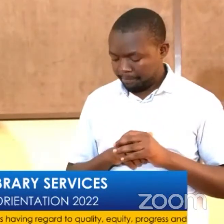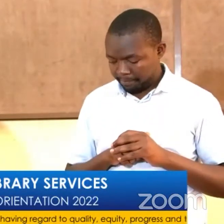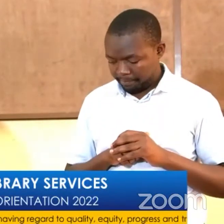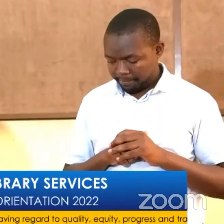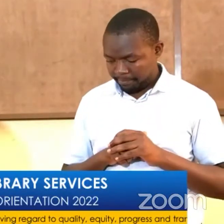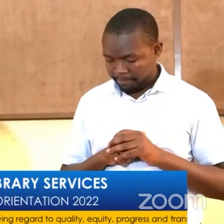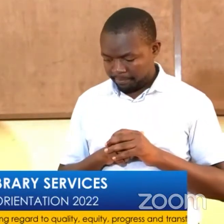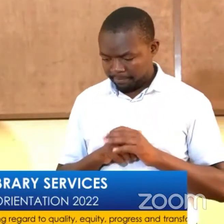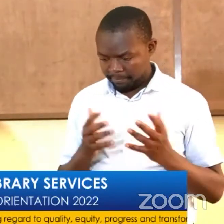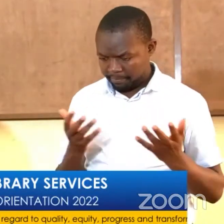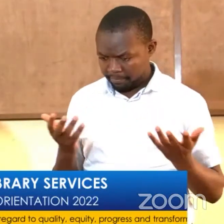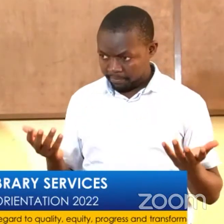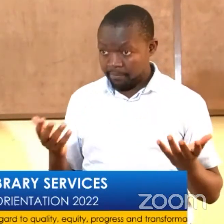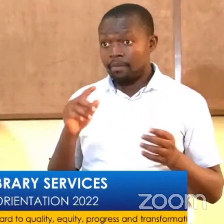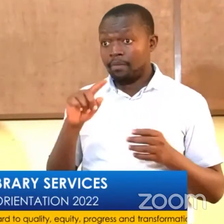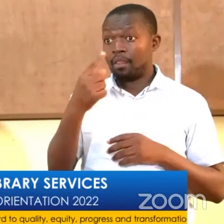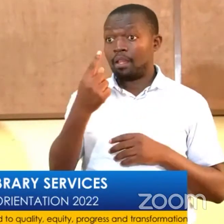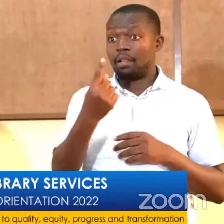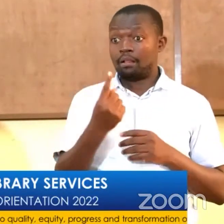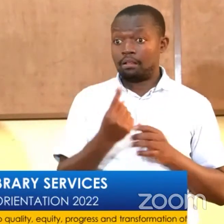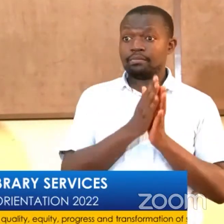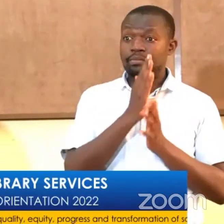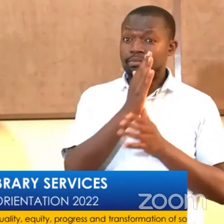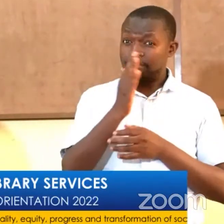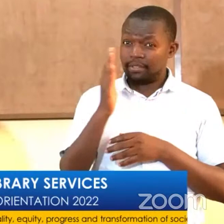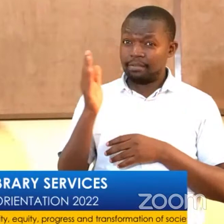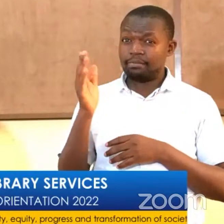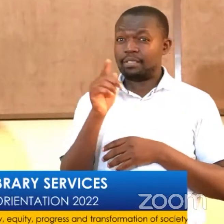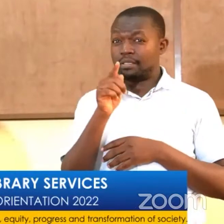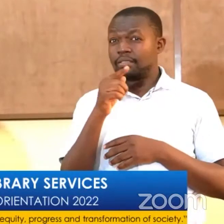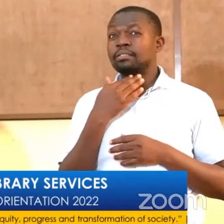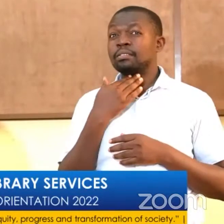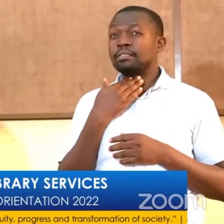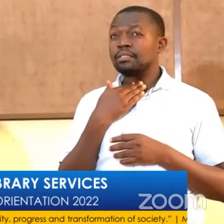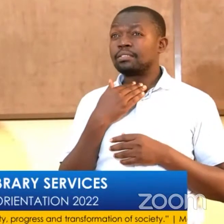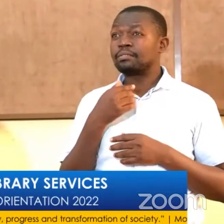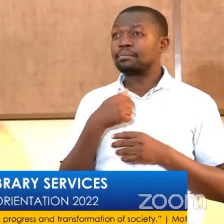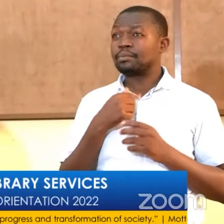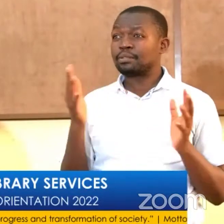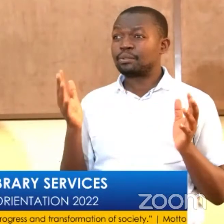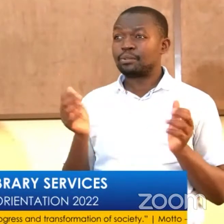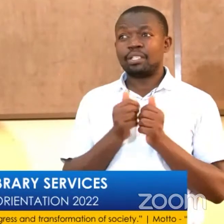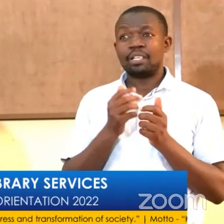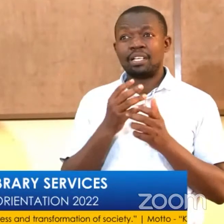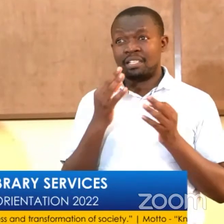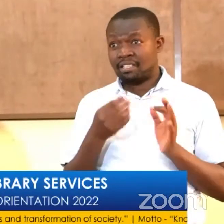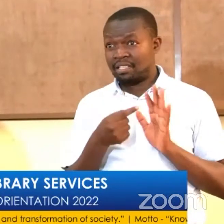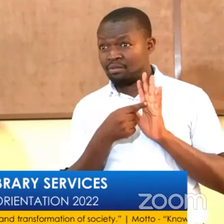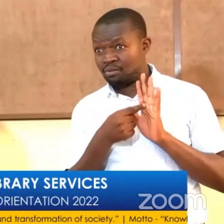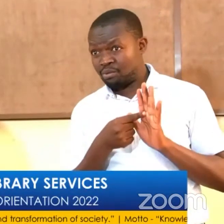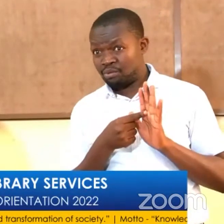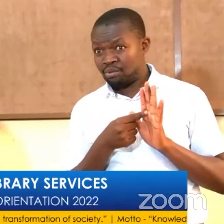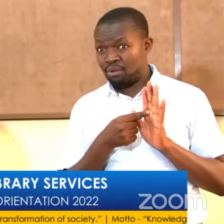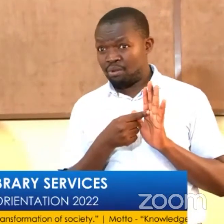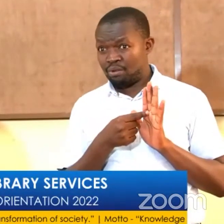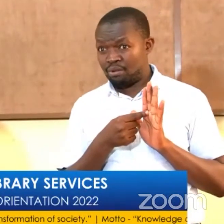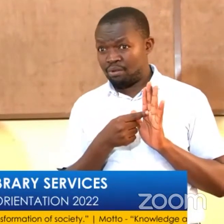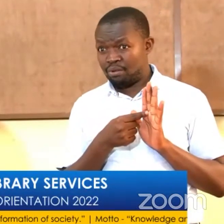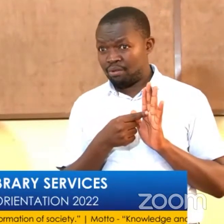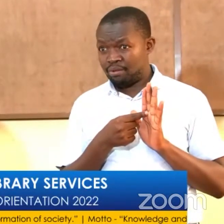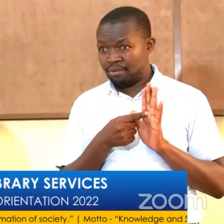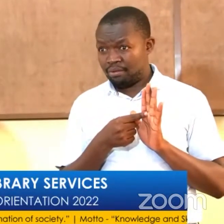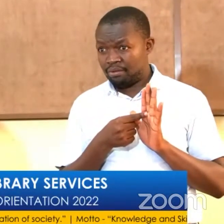Does coming to the library require me to come with anything to show for